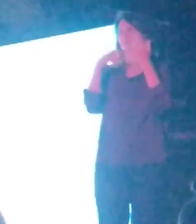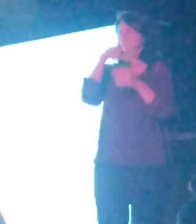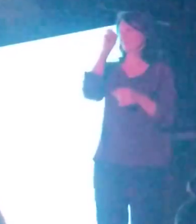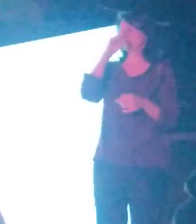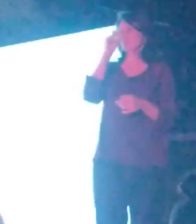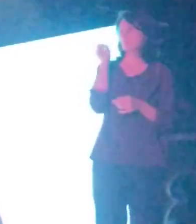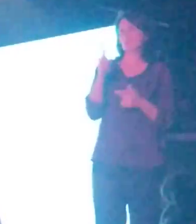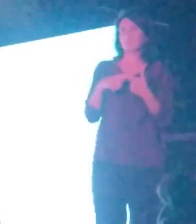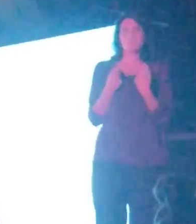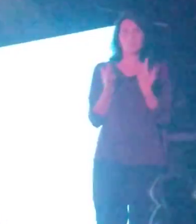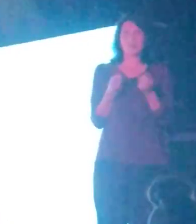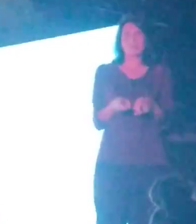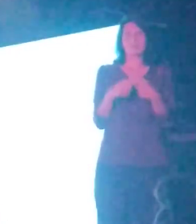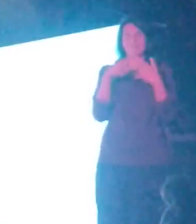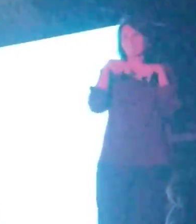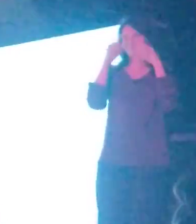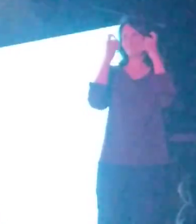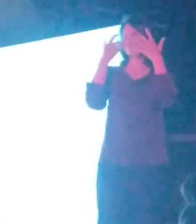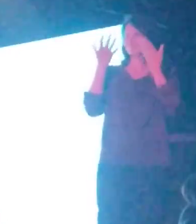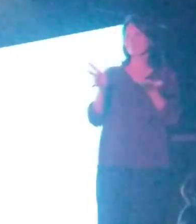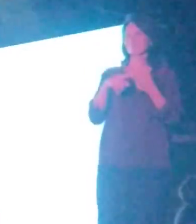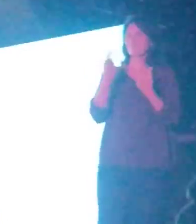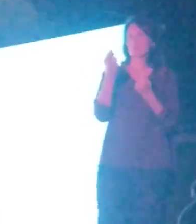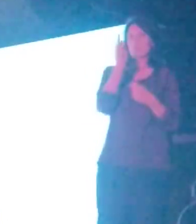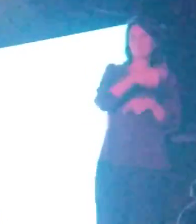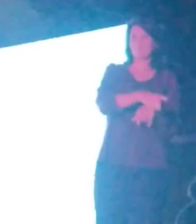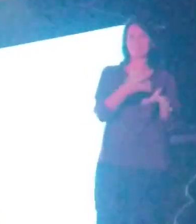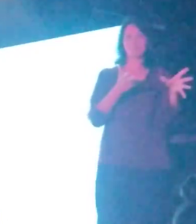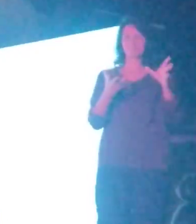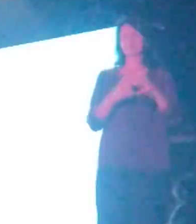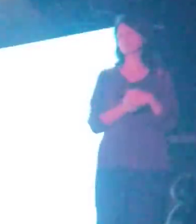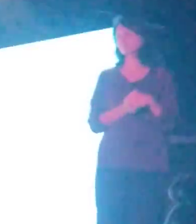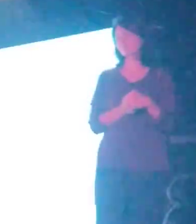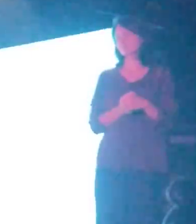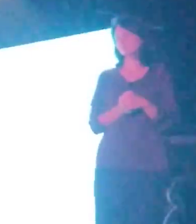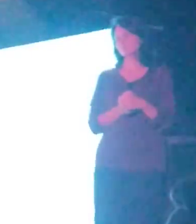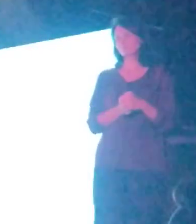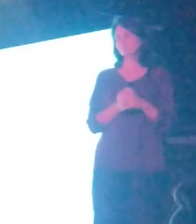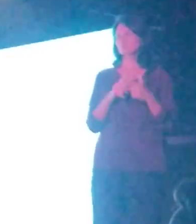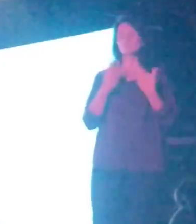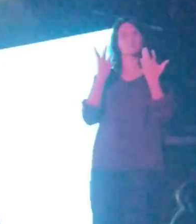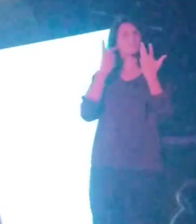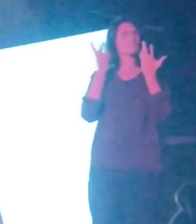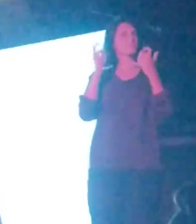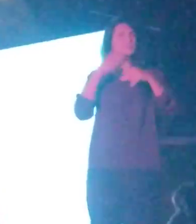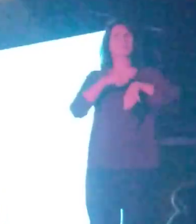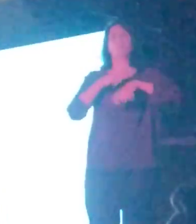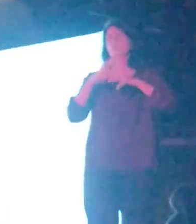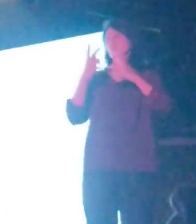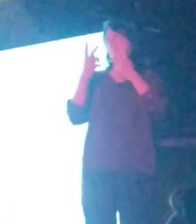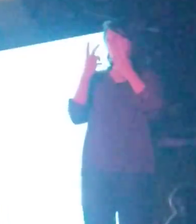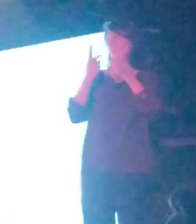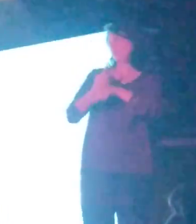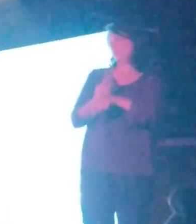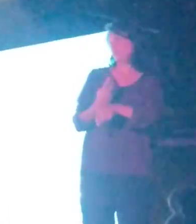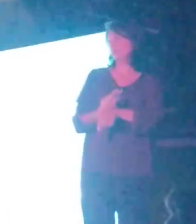what happened. So I needed to try to figure that out, and my publisher said, write